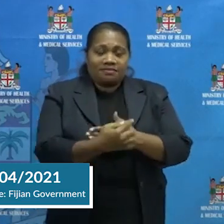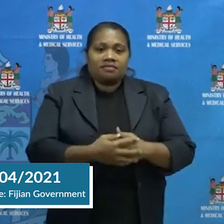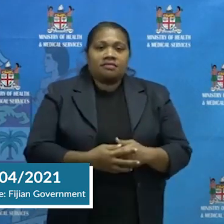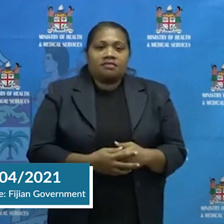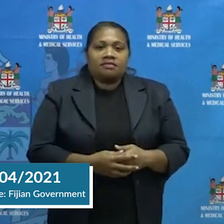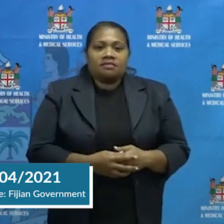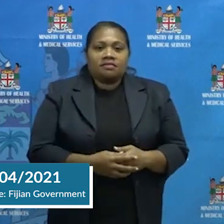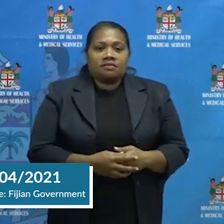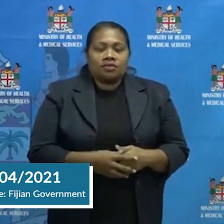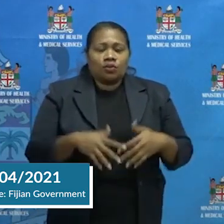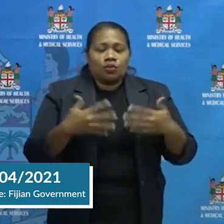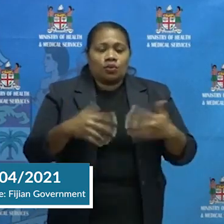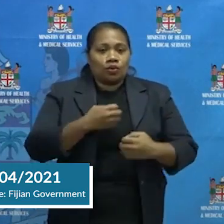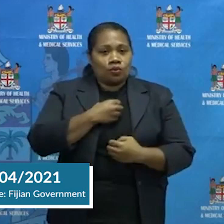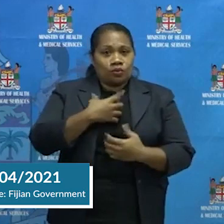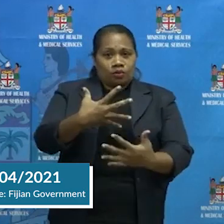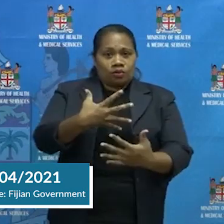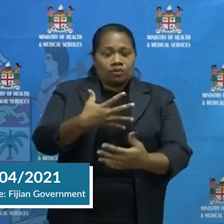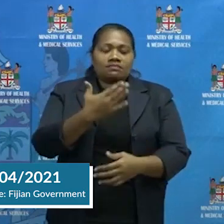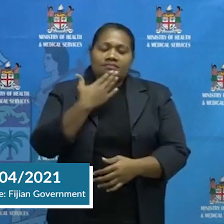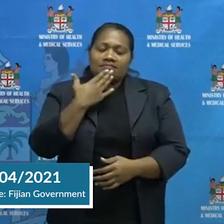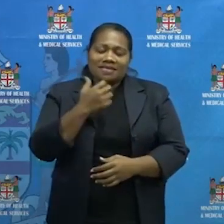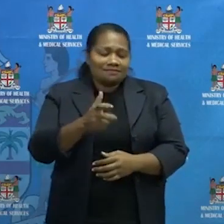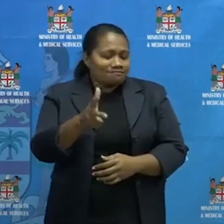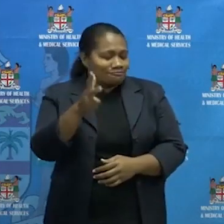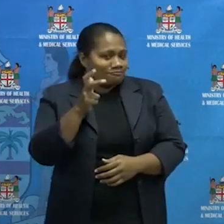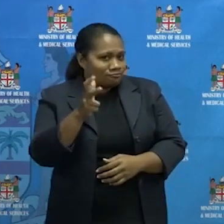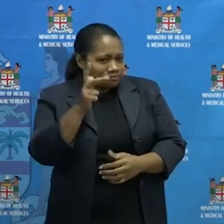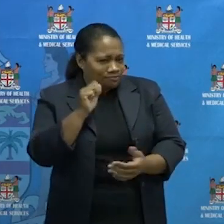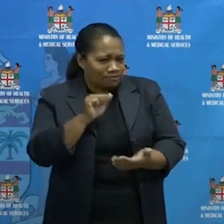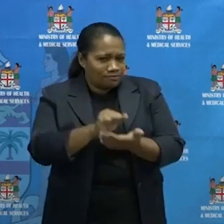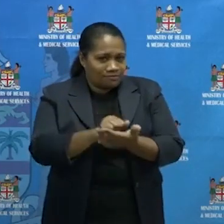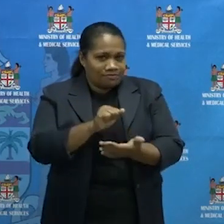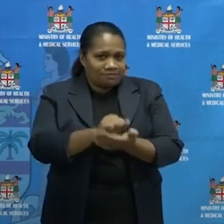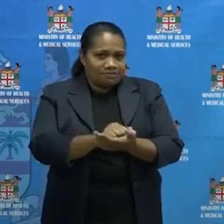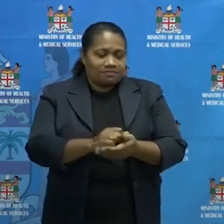They are shocking, so please listen well.